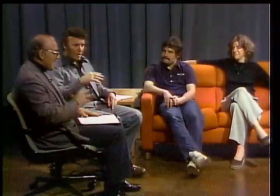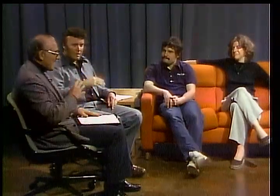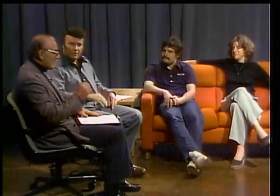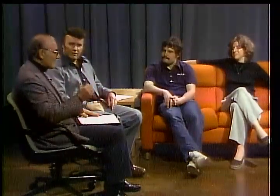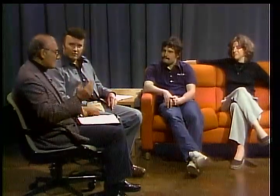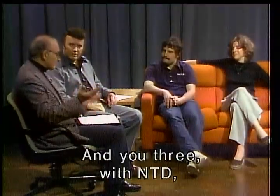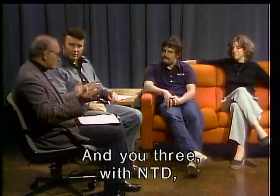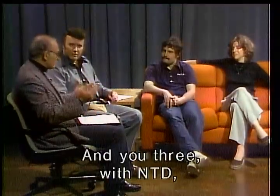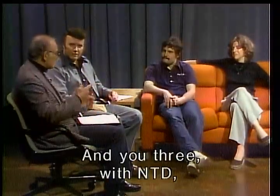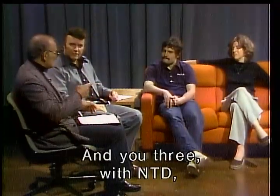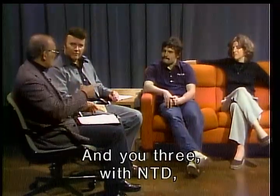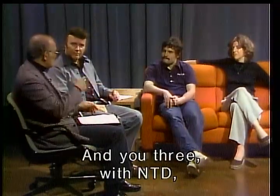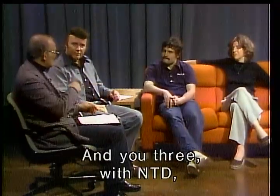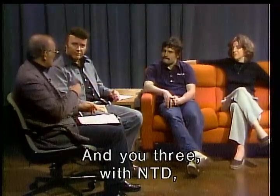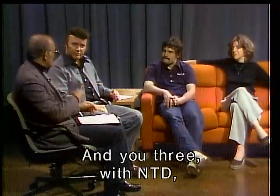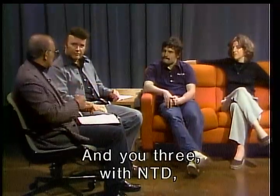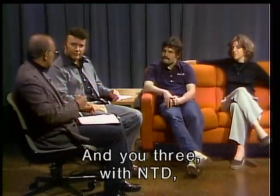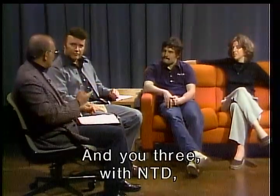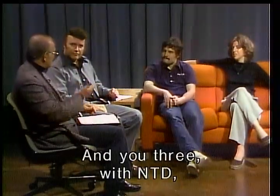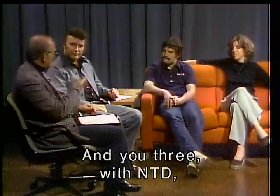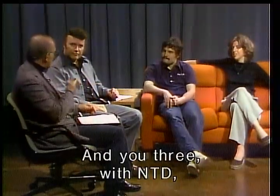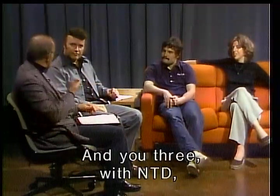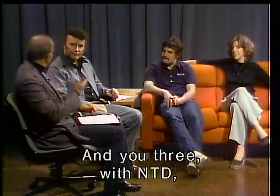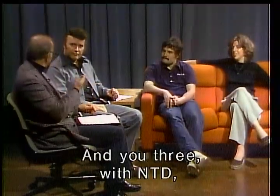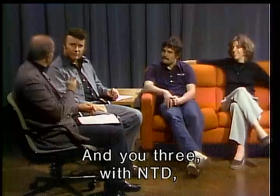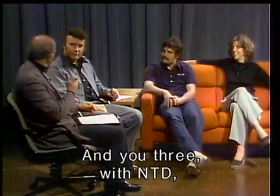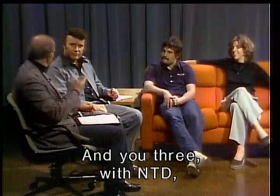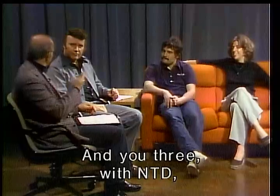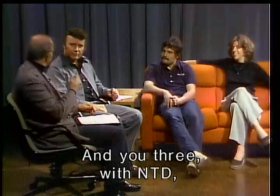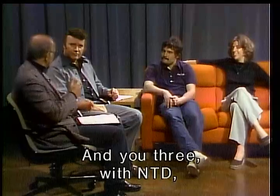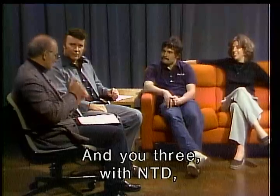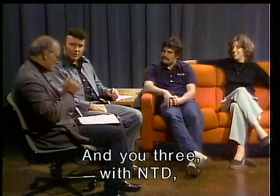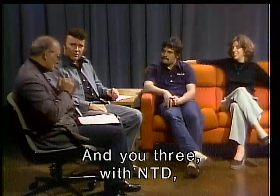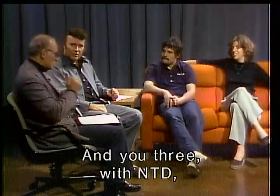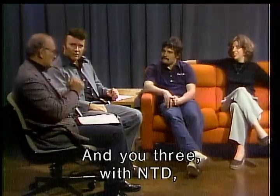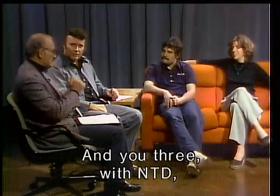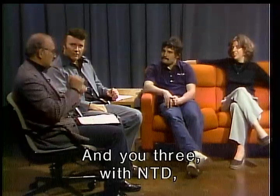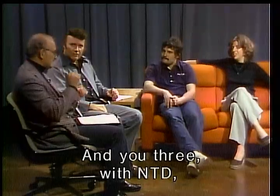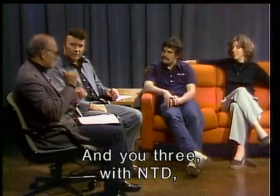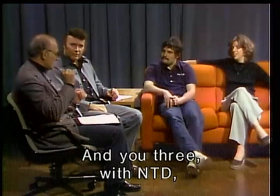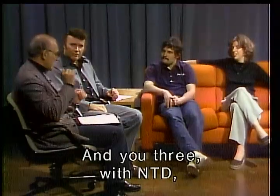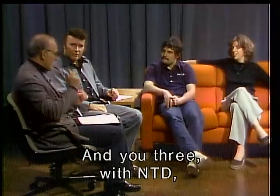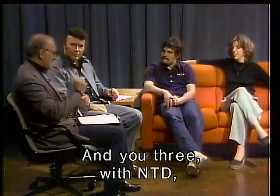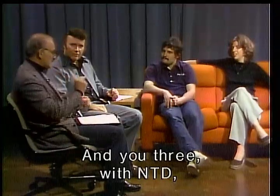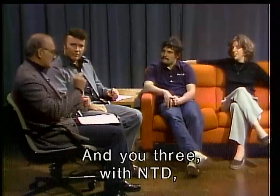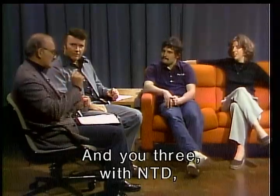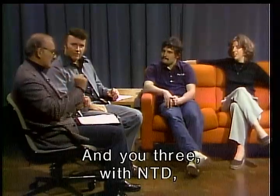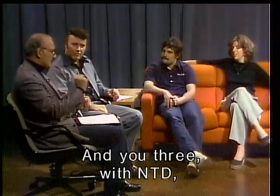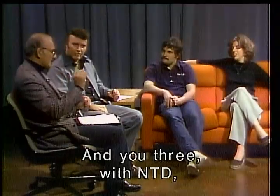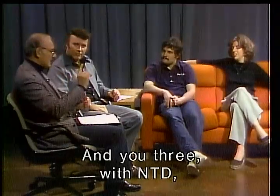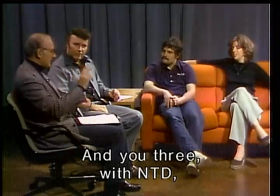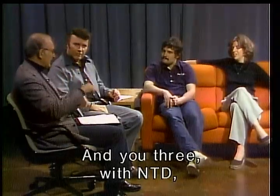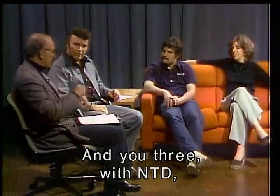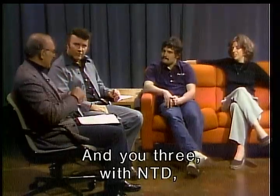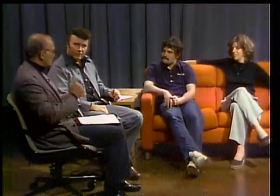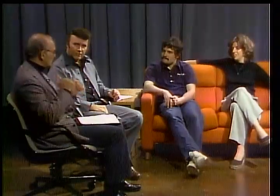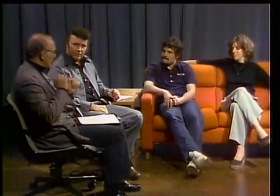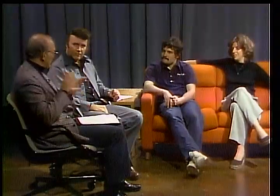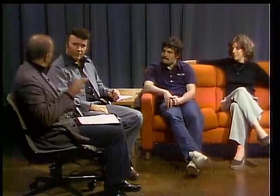And you three with and T.D. National Theater of the